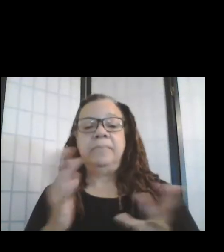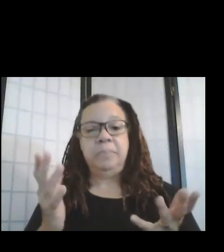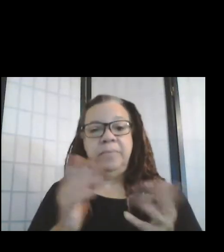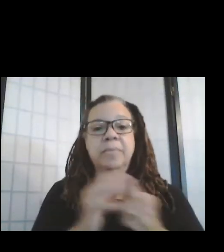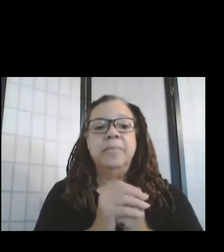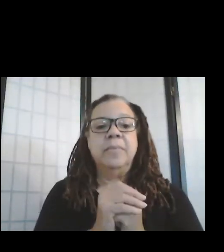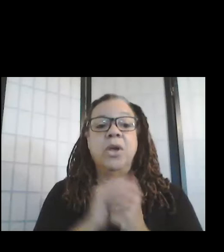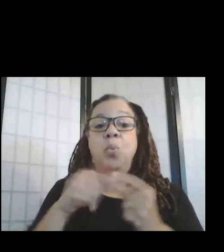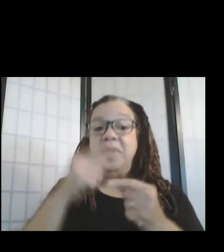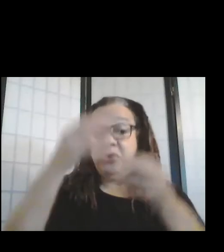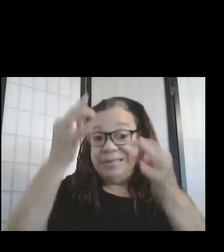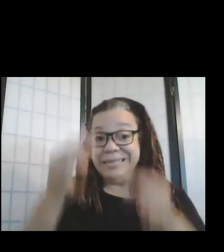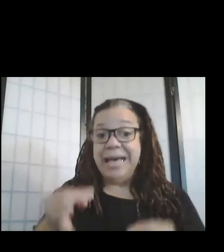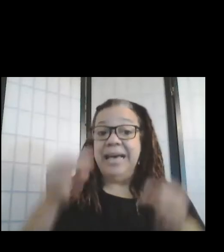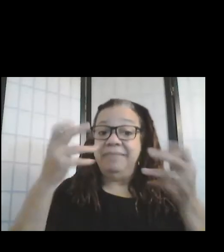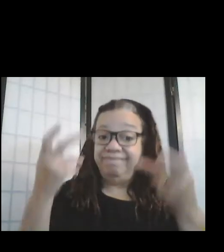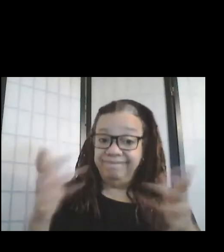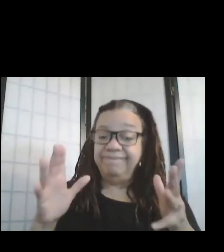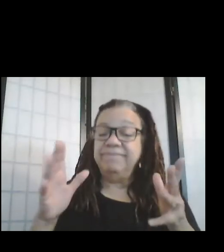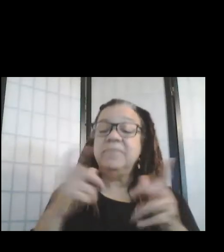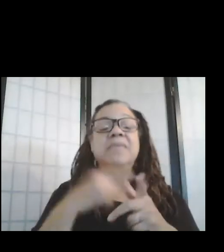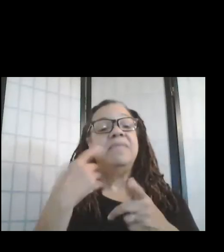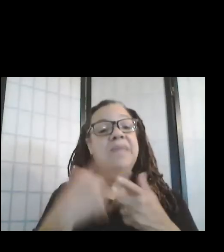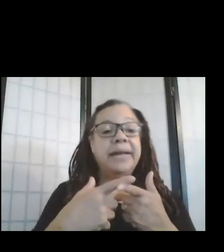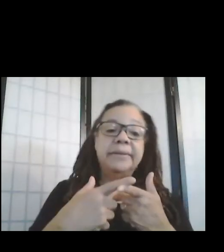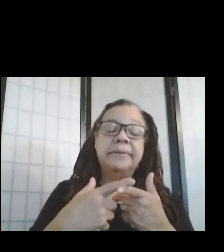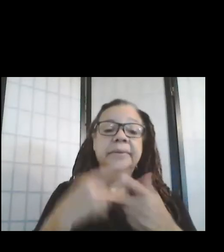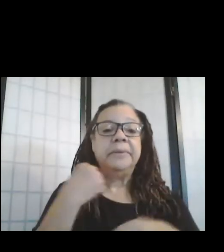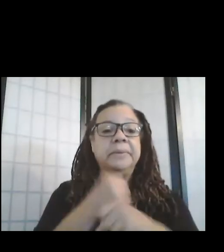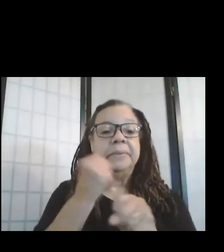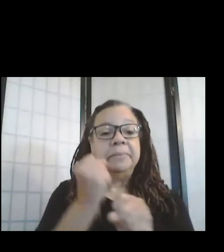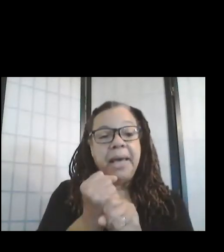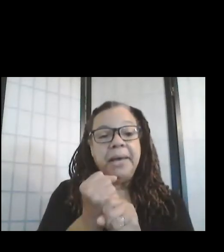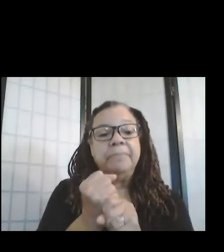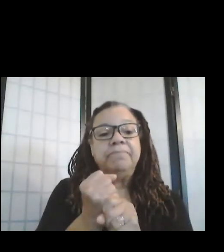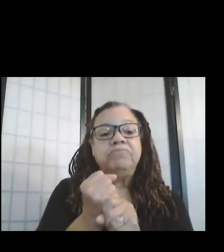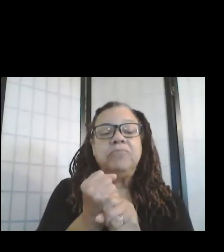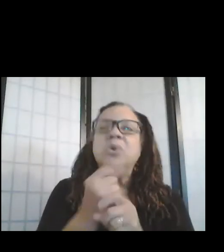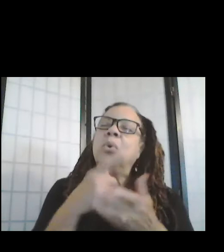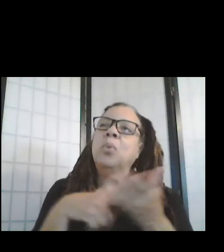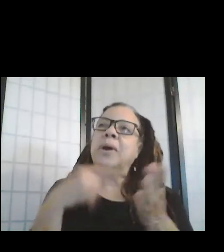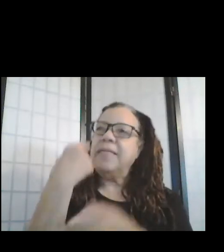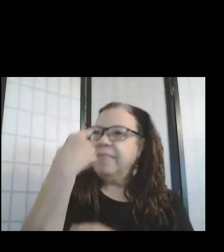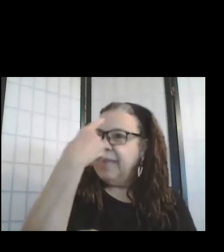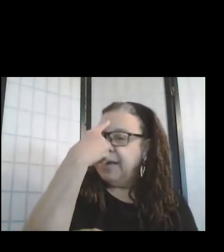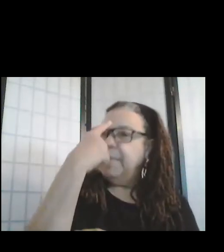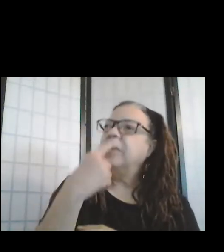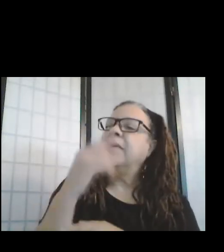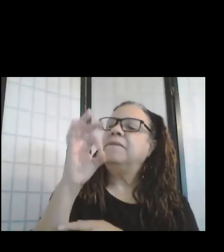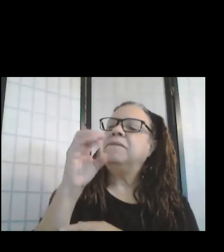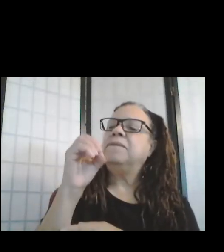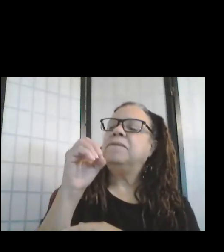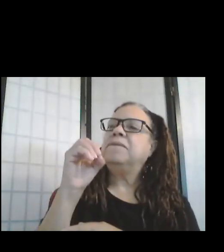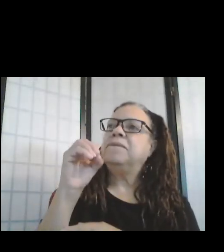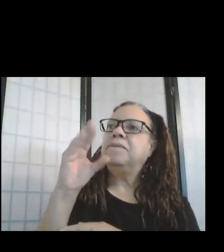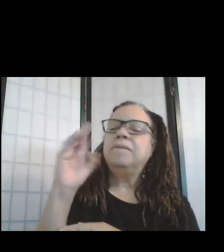Once that's decided, then there's got to be a decision made about what I think of as kind of focal length. How